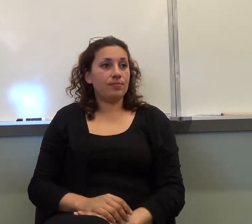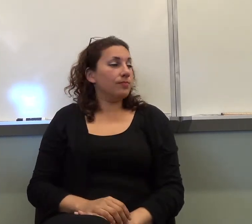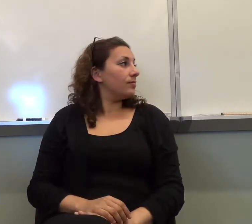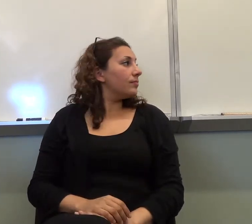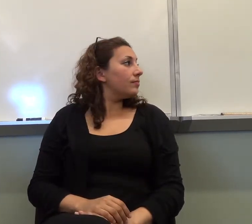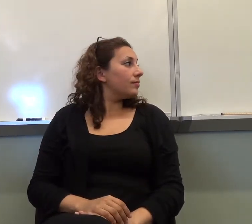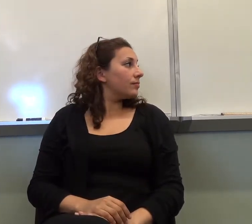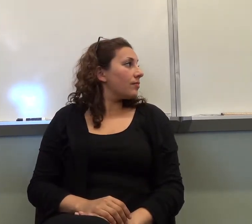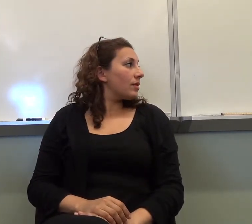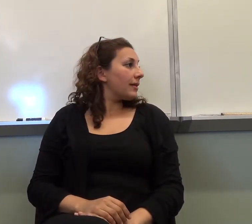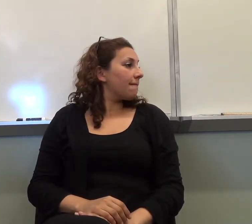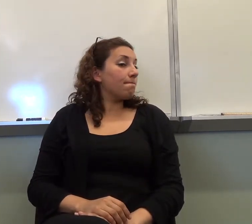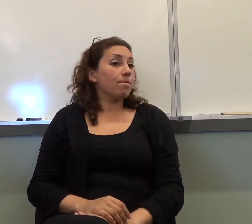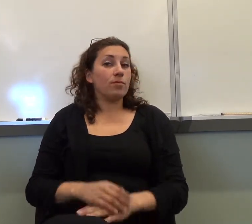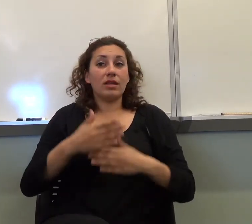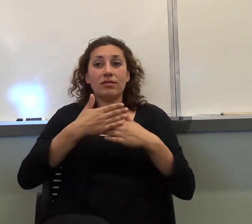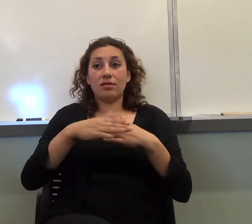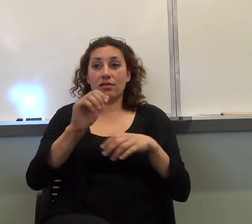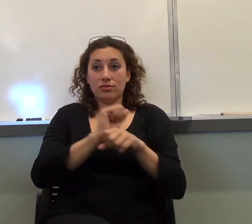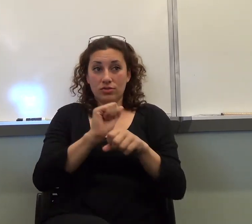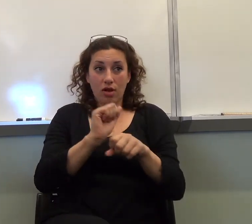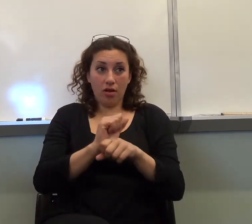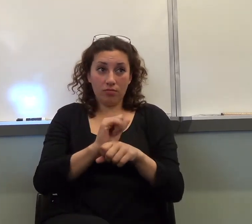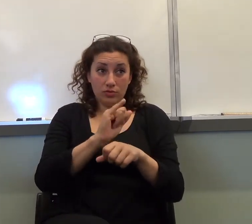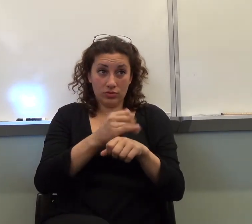And our next job is to look at multiplication and division.